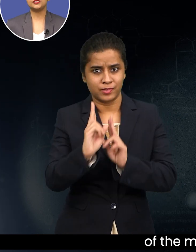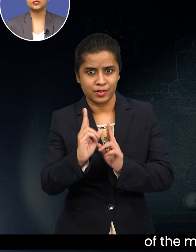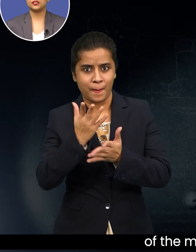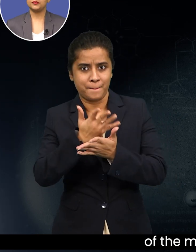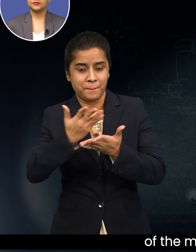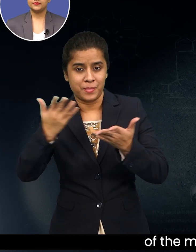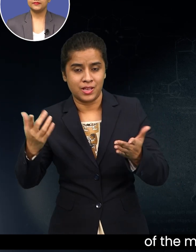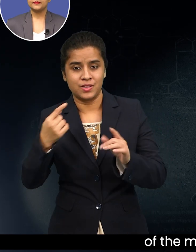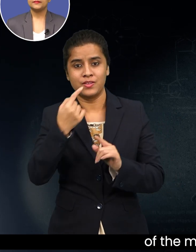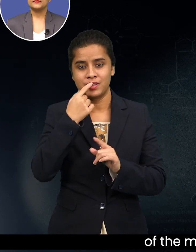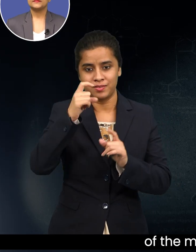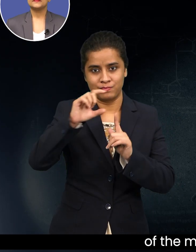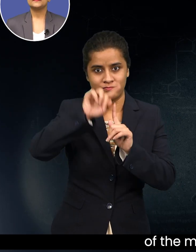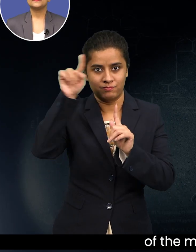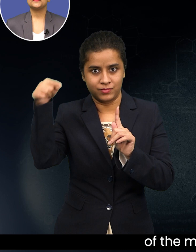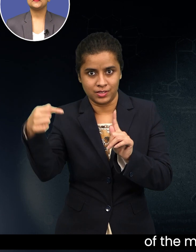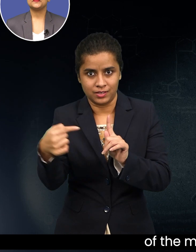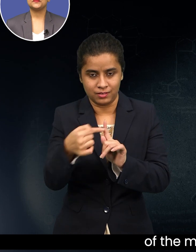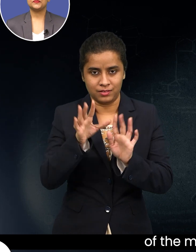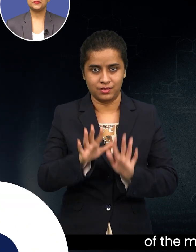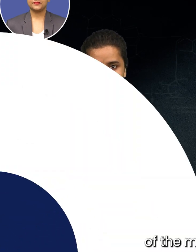the conductor.